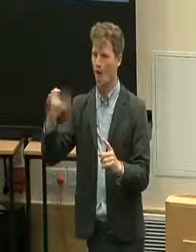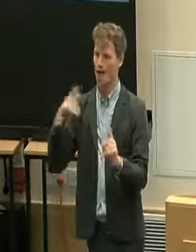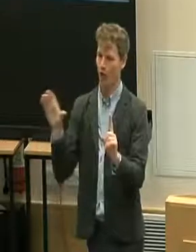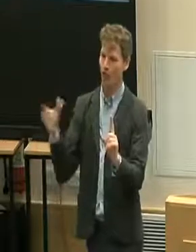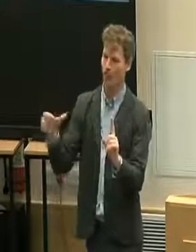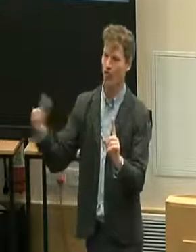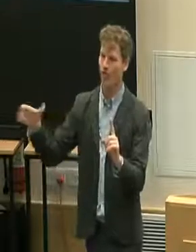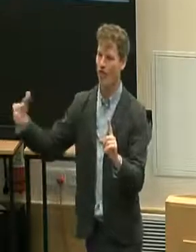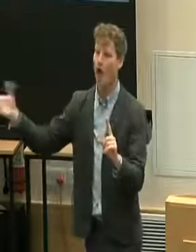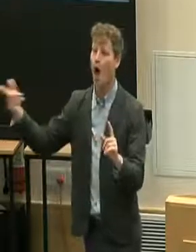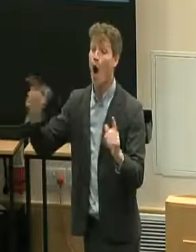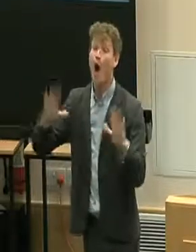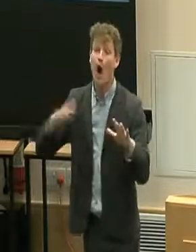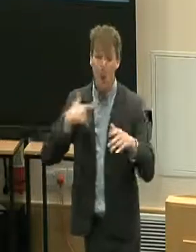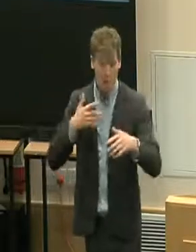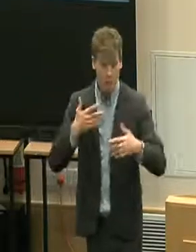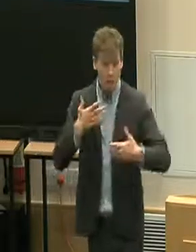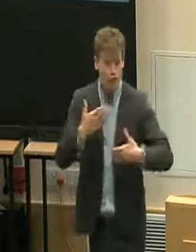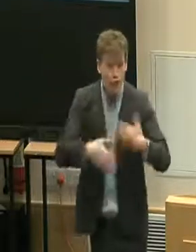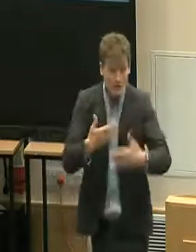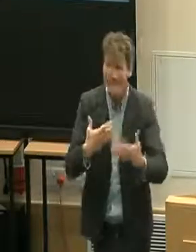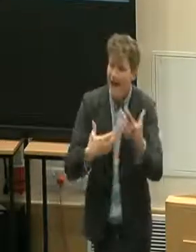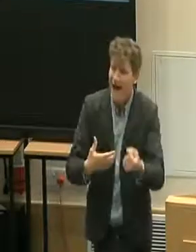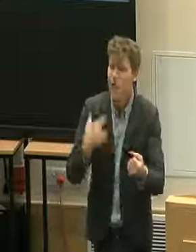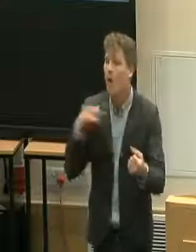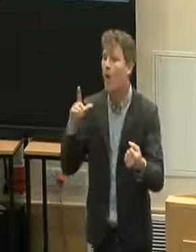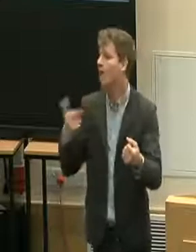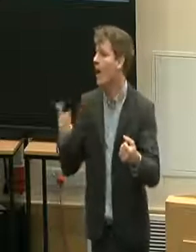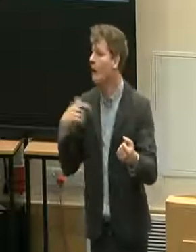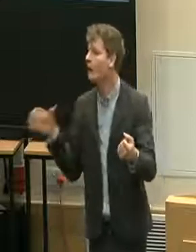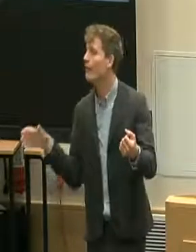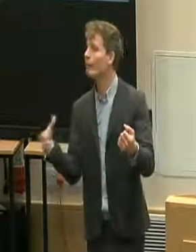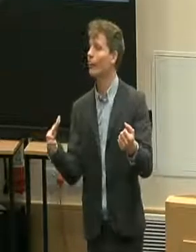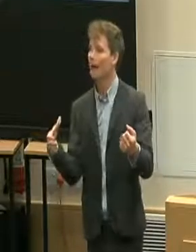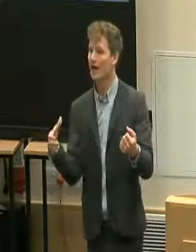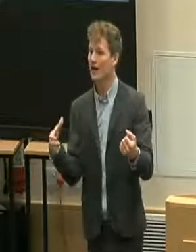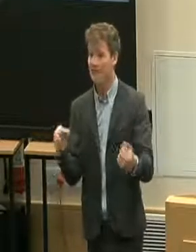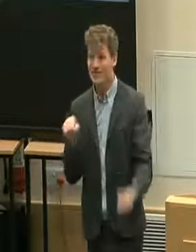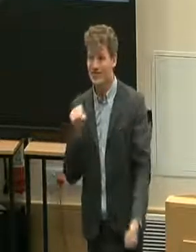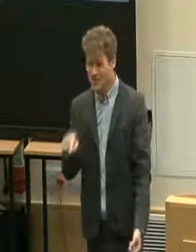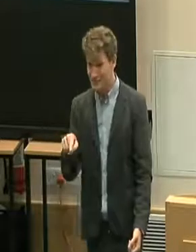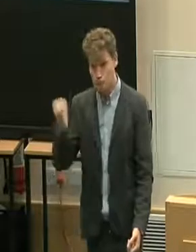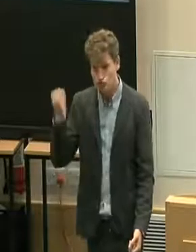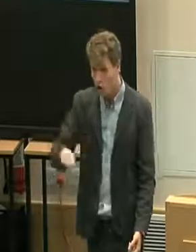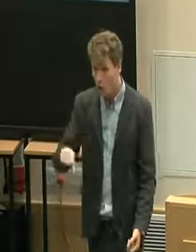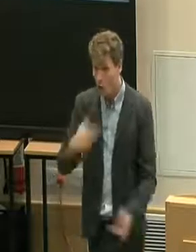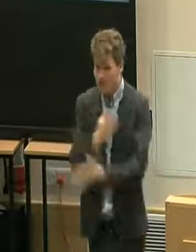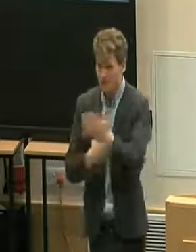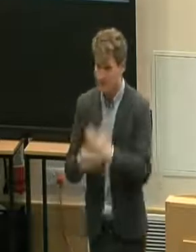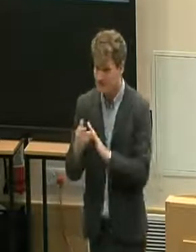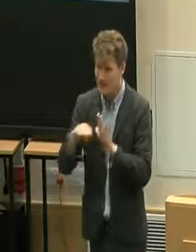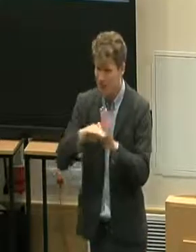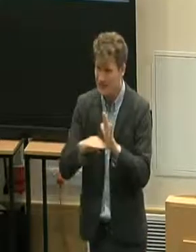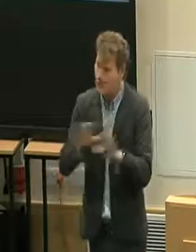on. We have this process. Let's put it this. That is what's wrong with disability policy. That it's not integral, it is